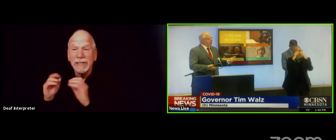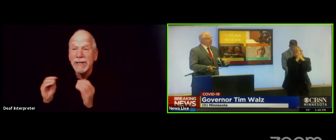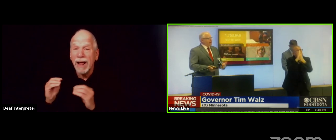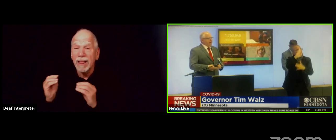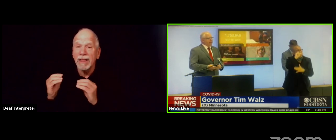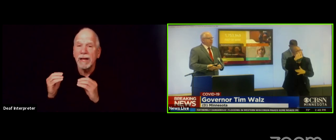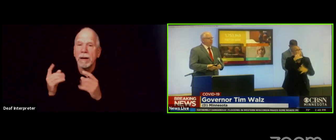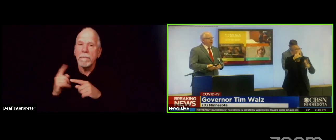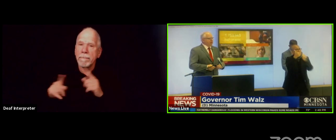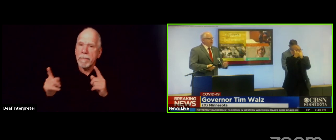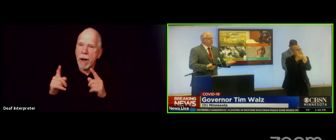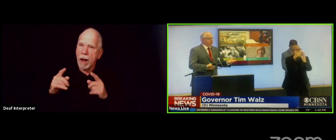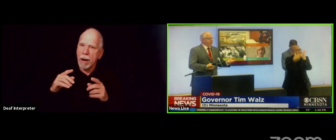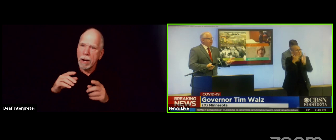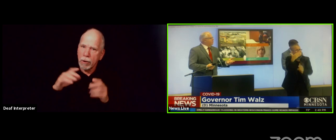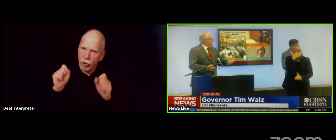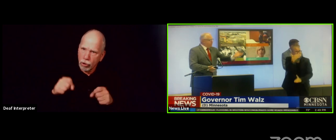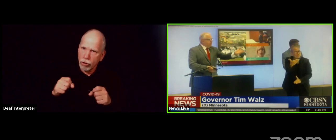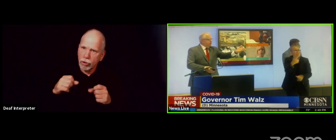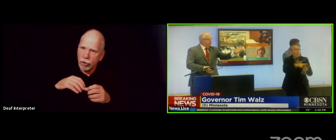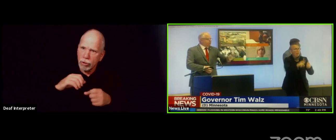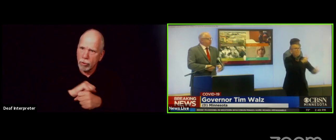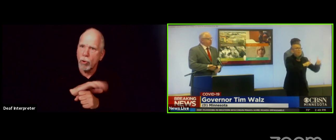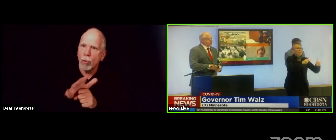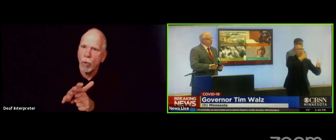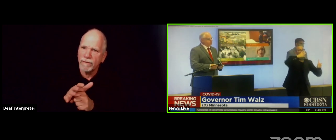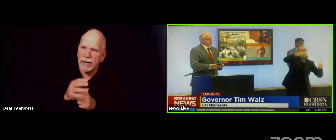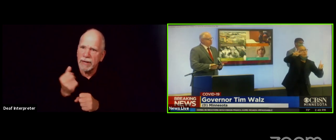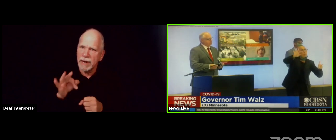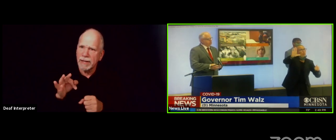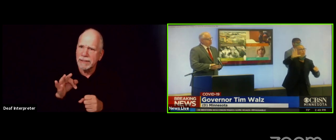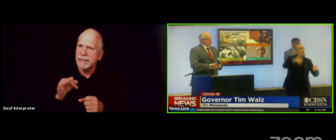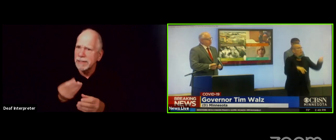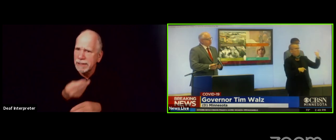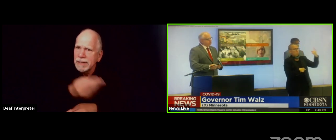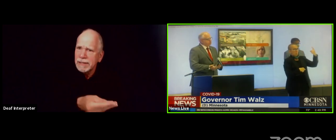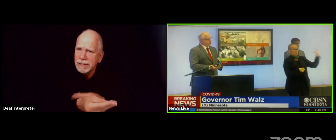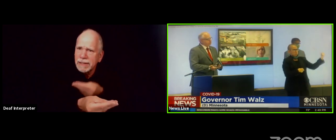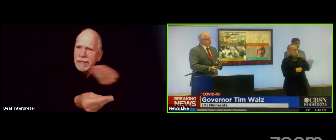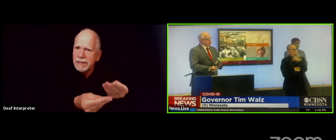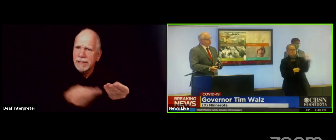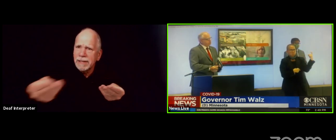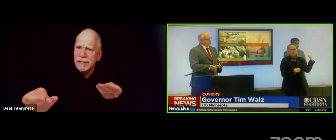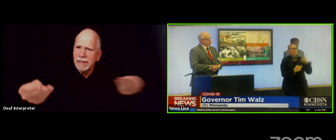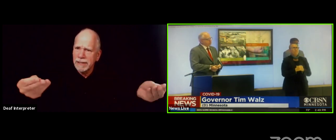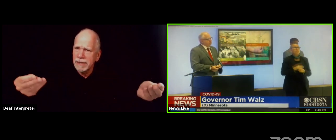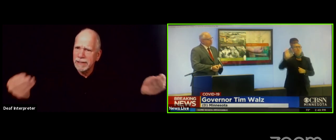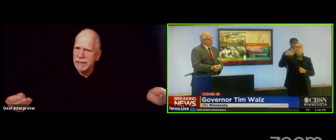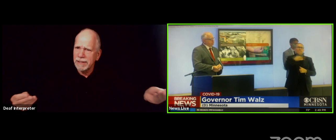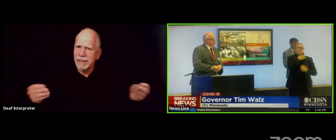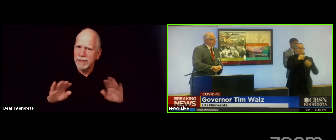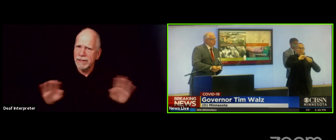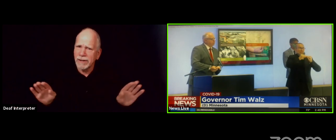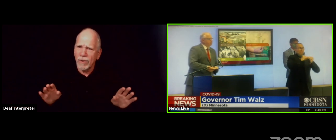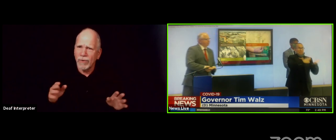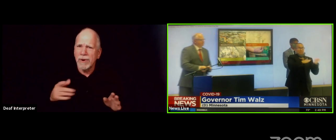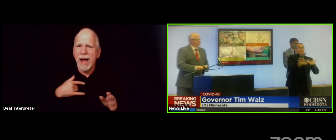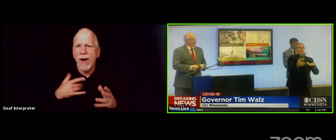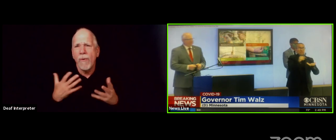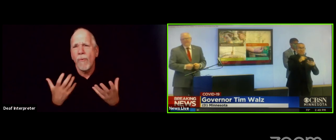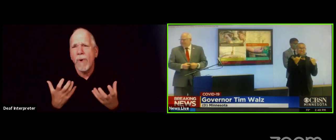to figure out how to help make it work. Governor, I've got a question about the number of deaths. Until today, we had an 8-day run, I